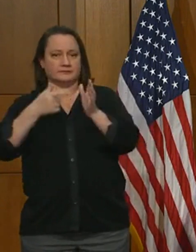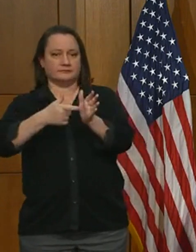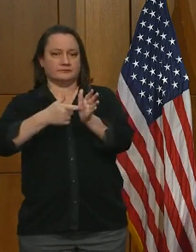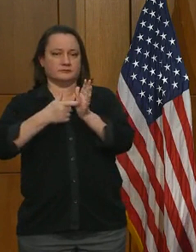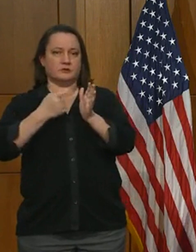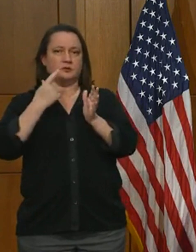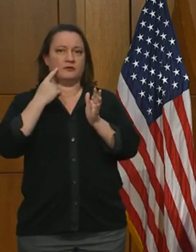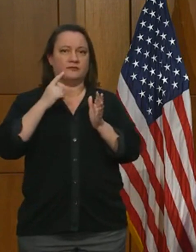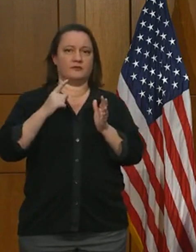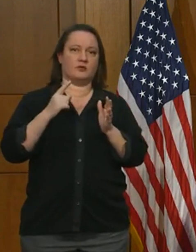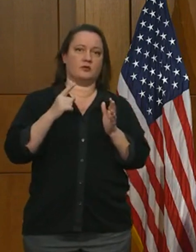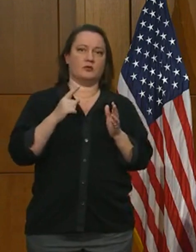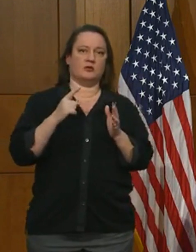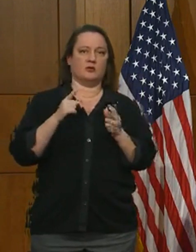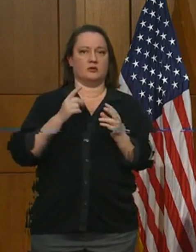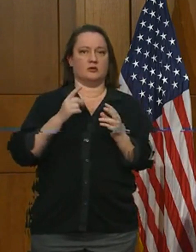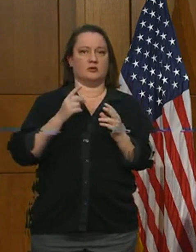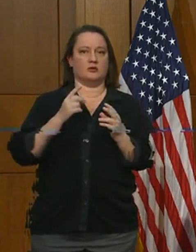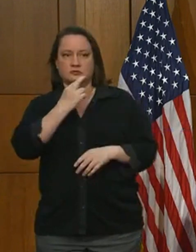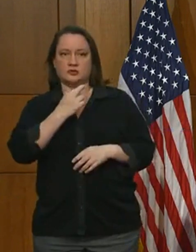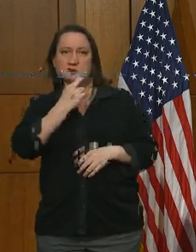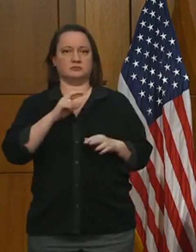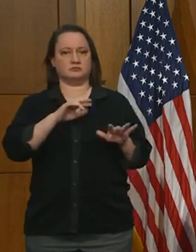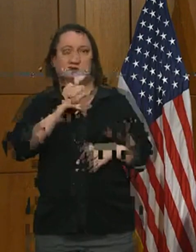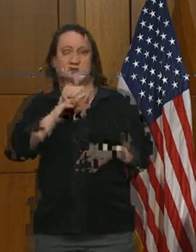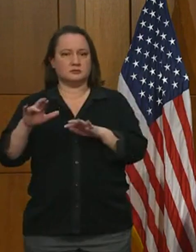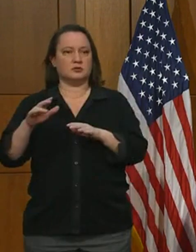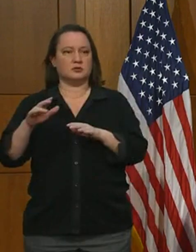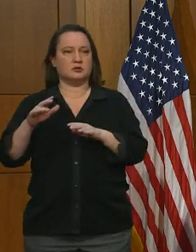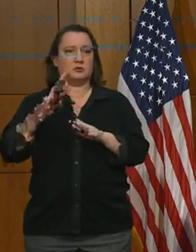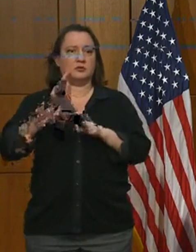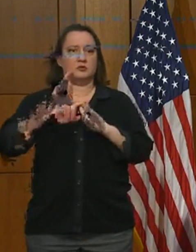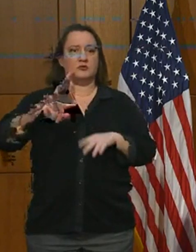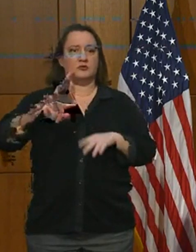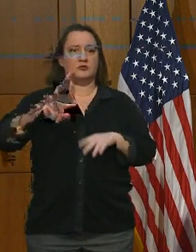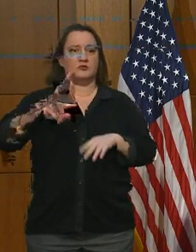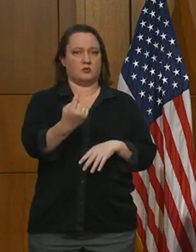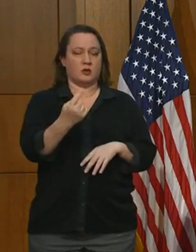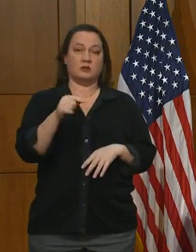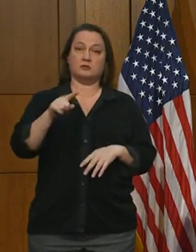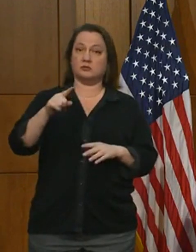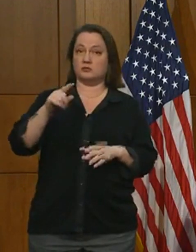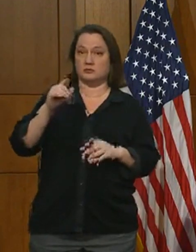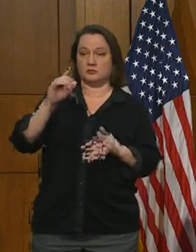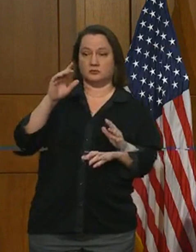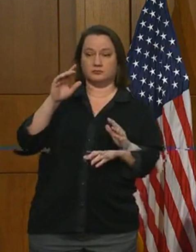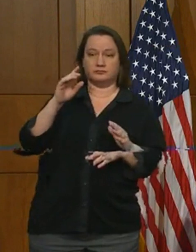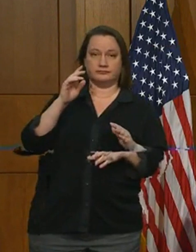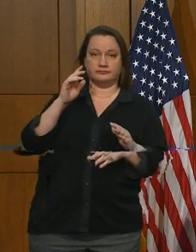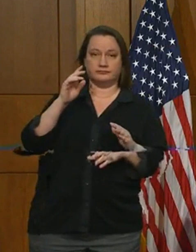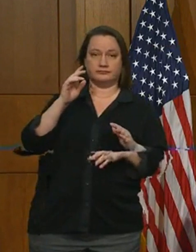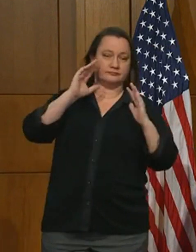said that you expect law enforcement to enforce those rules. I was just wondering, why did you decide to make those rules mandatory for those industries,